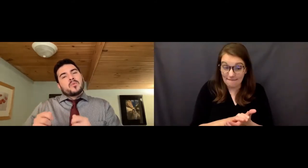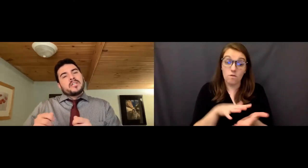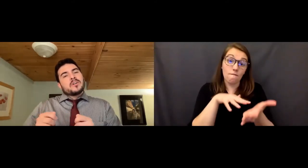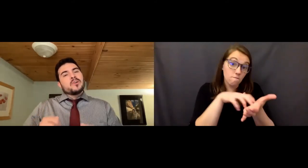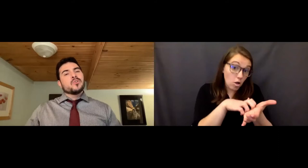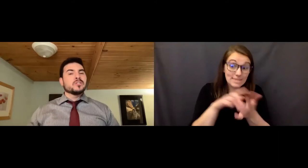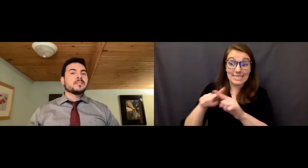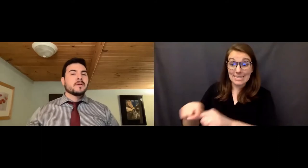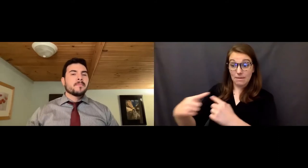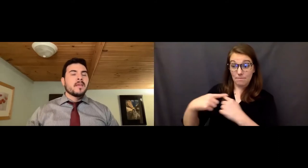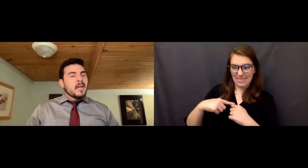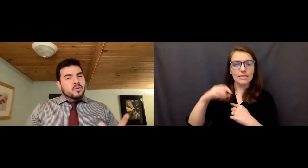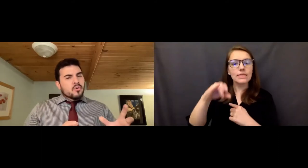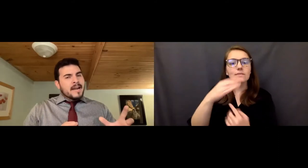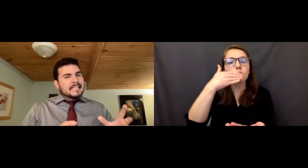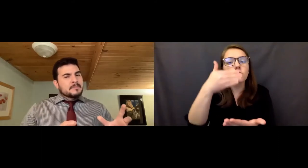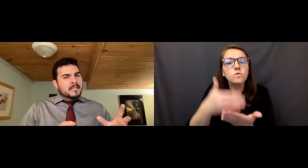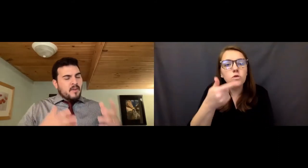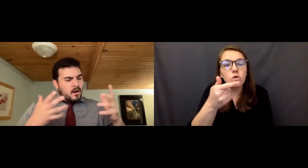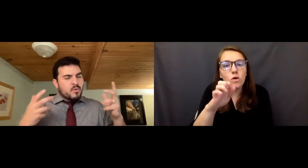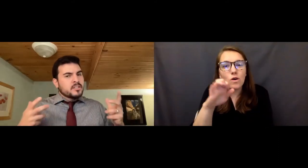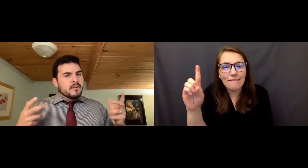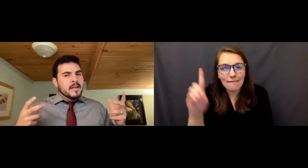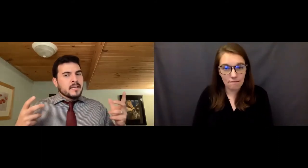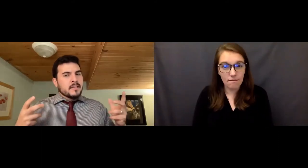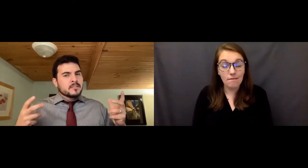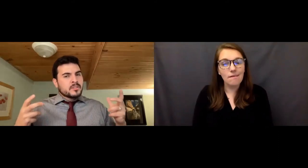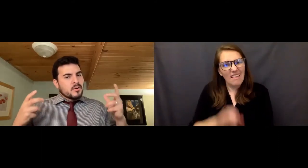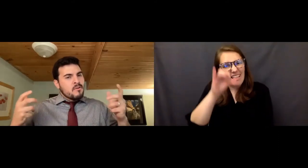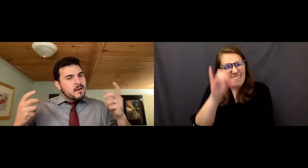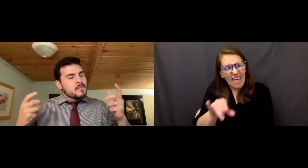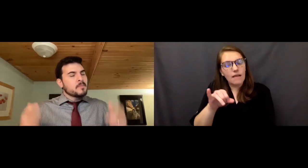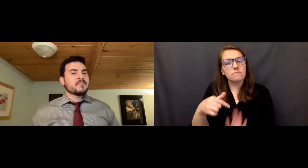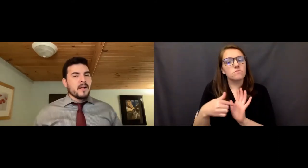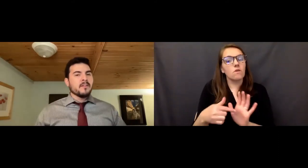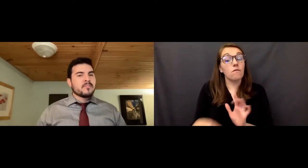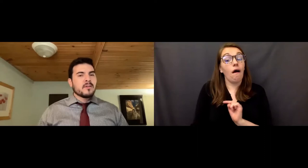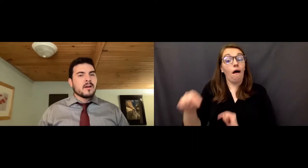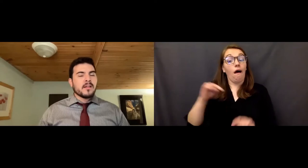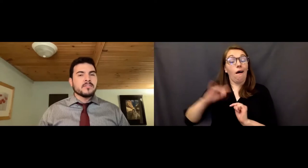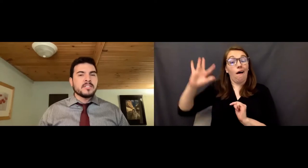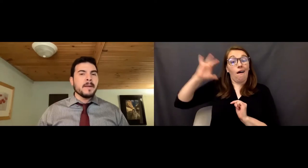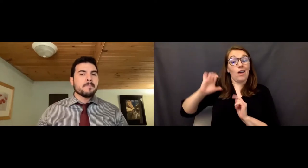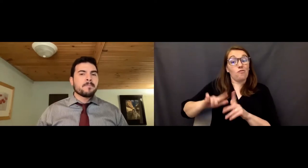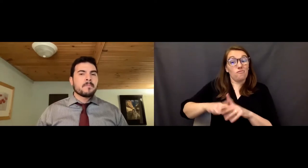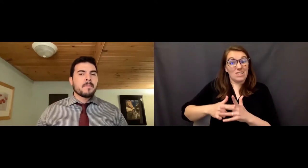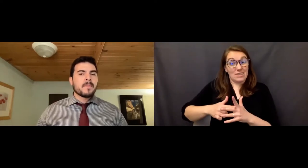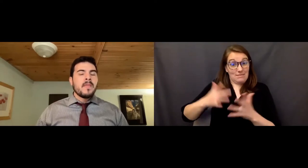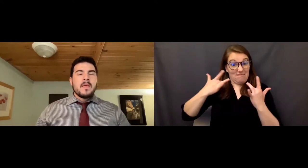essential creaturely goods, enduring aspects of our original nakedness, which are not in themselves a cause for